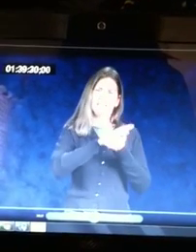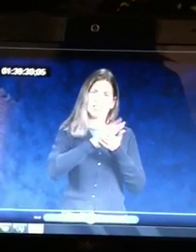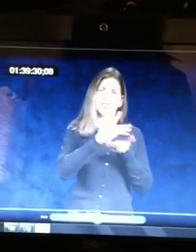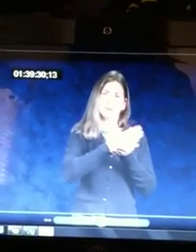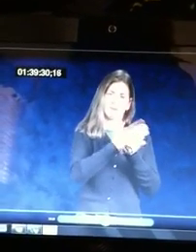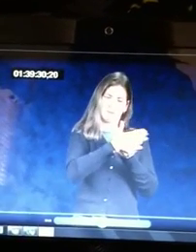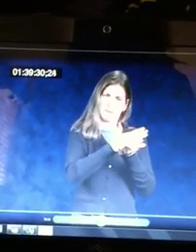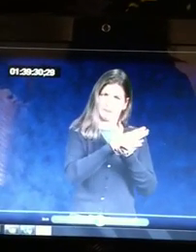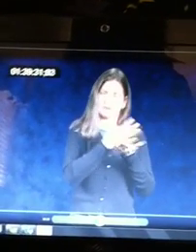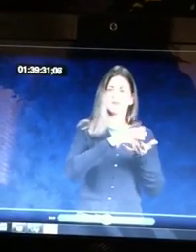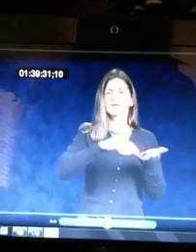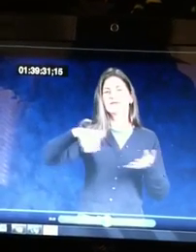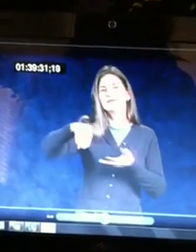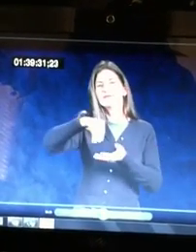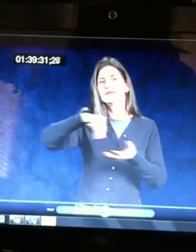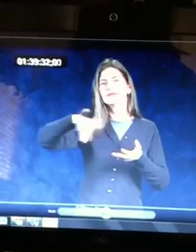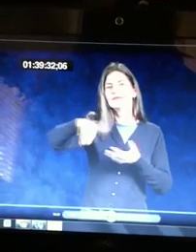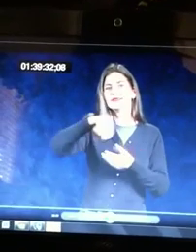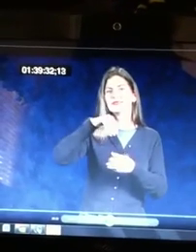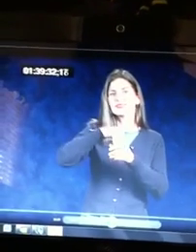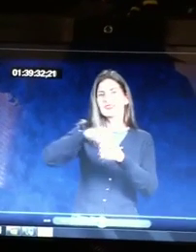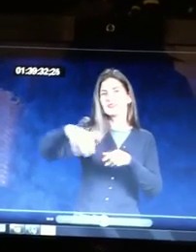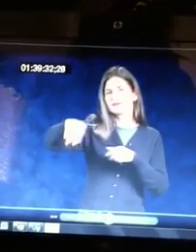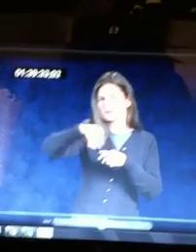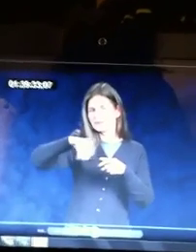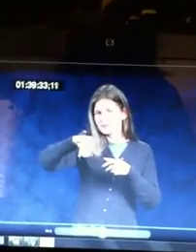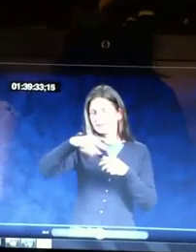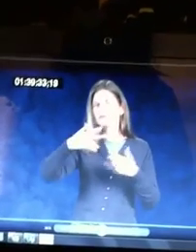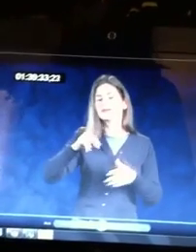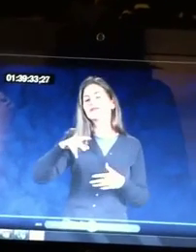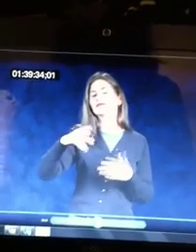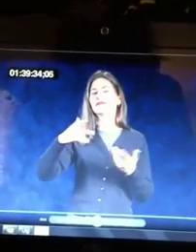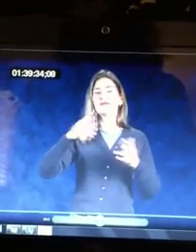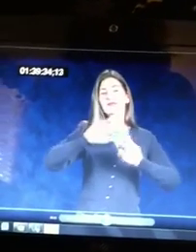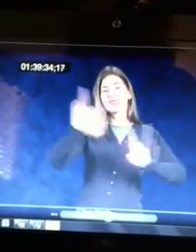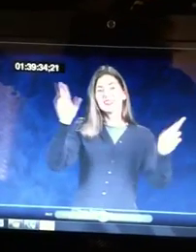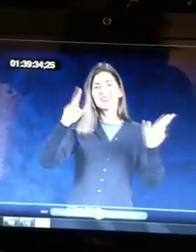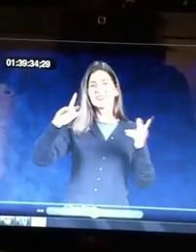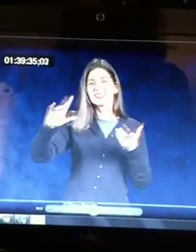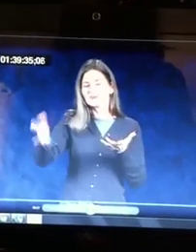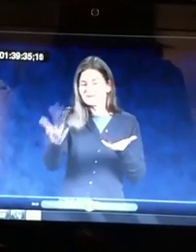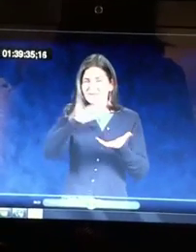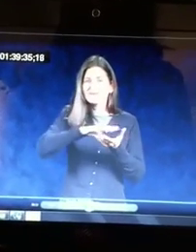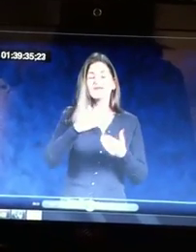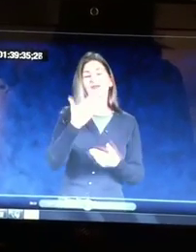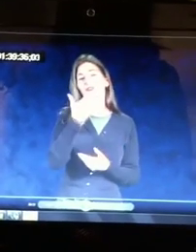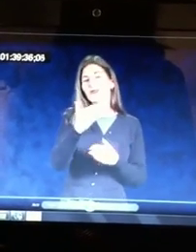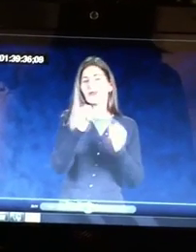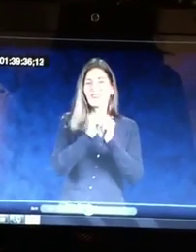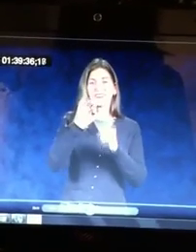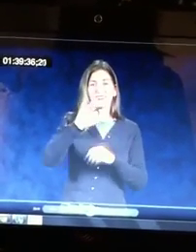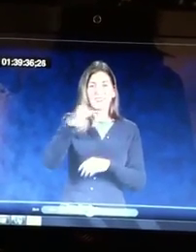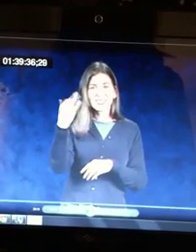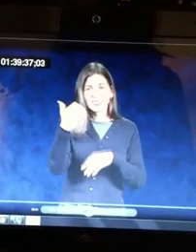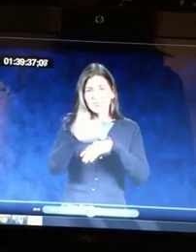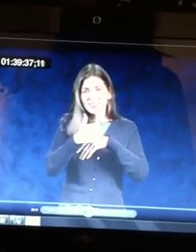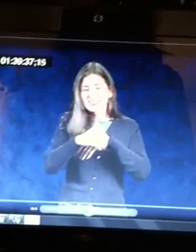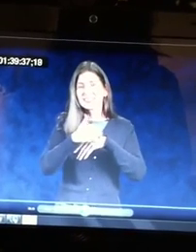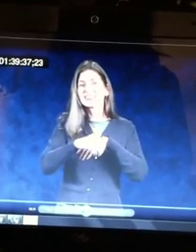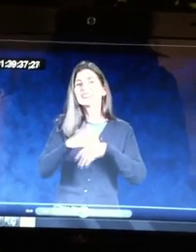But when it is done, I usually cut it up and sprinkle celery on top. And then it's all ready. It's really good with